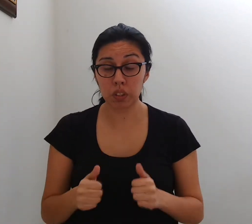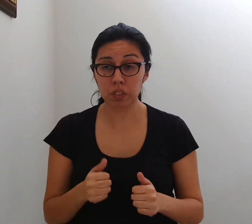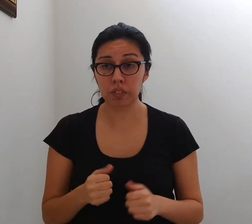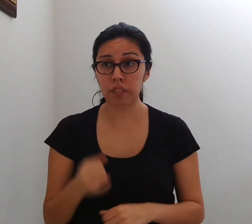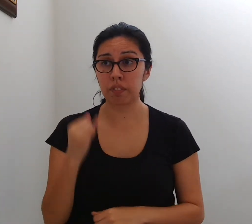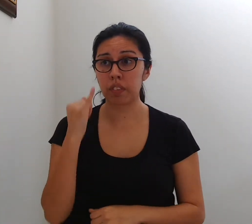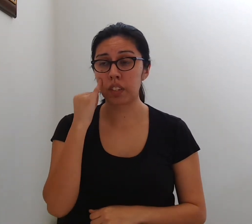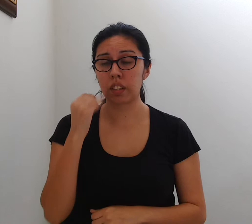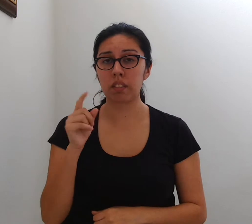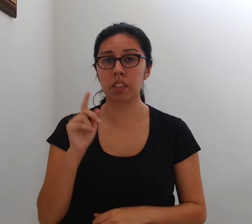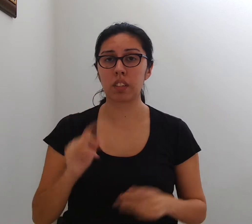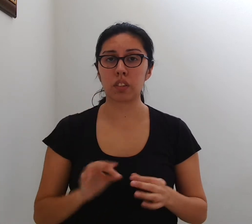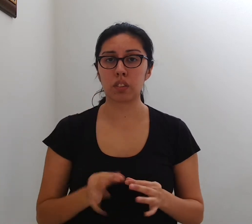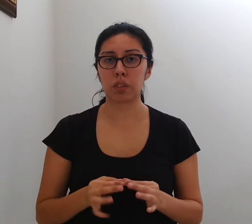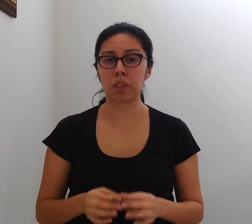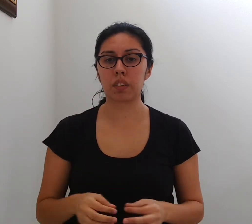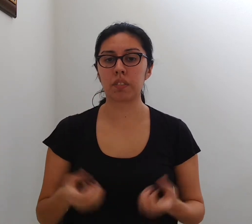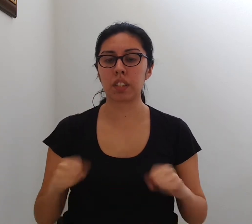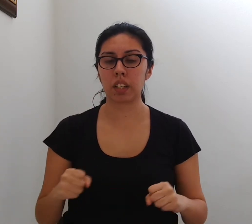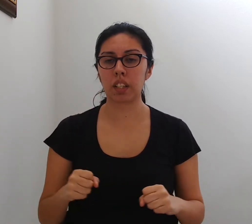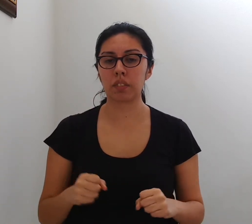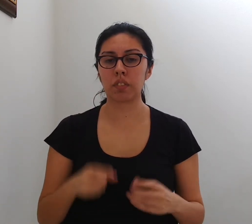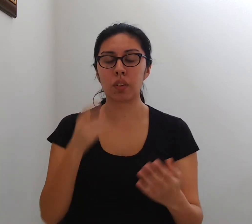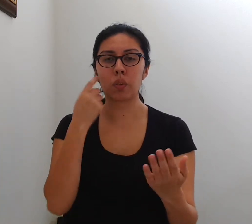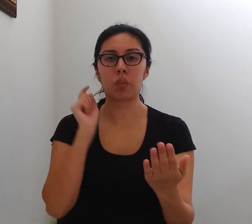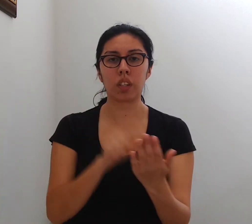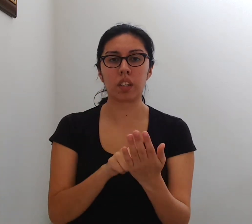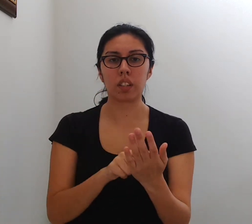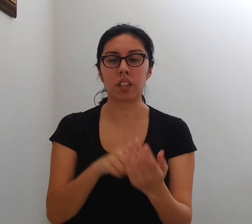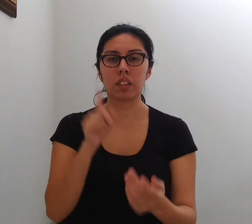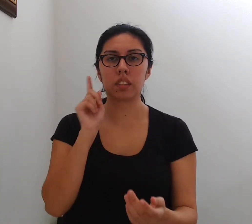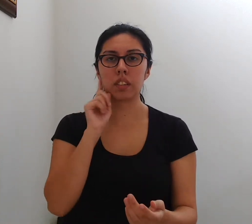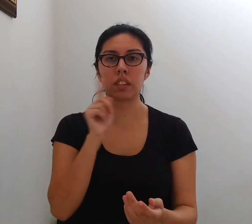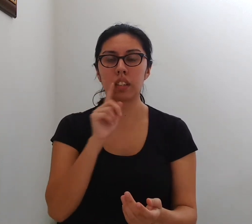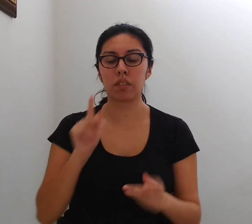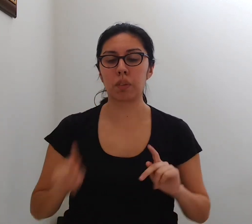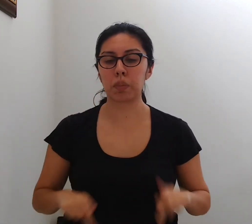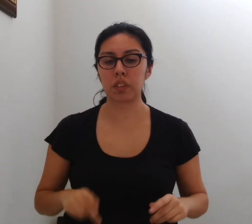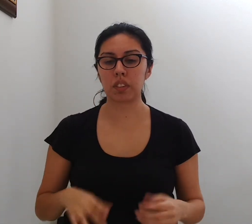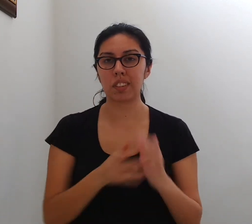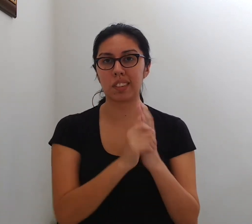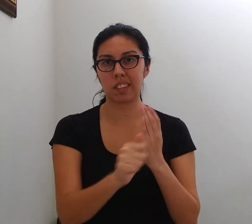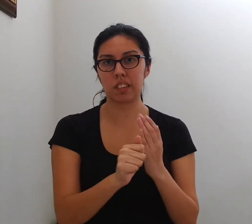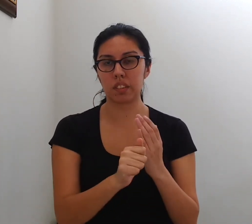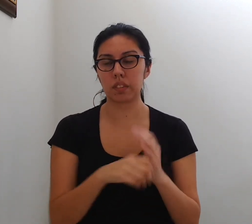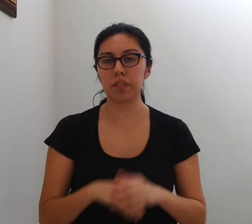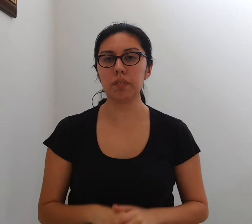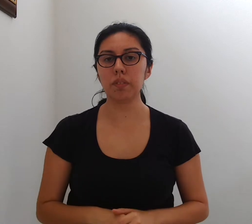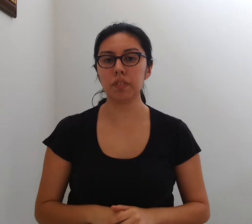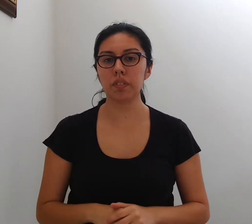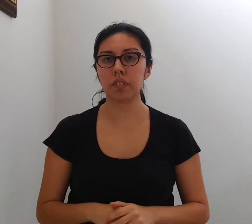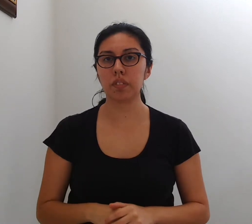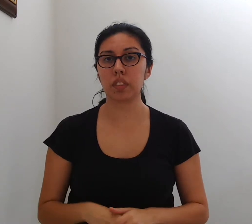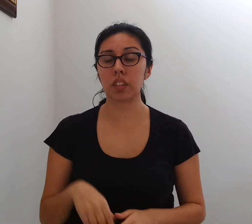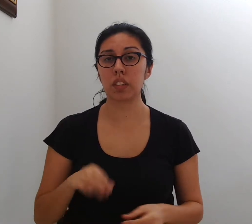An interpreter should have proficiency in manual communication. However, it is